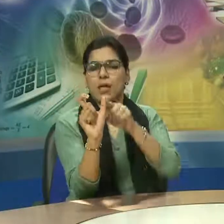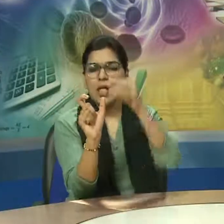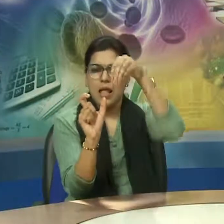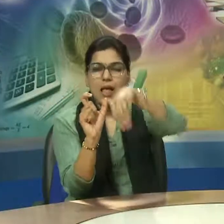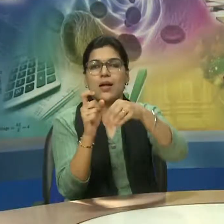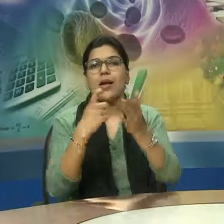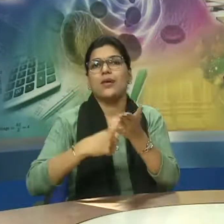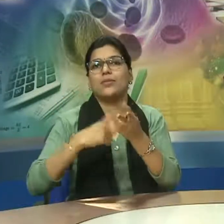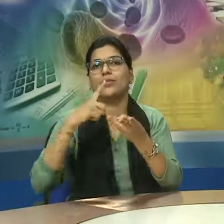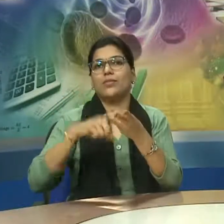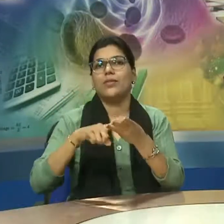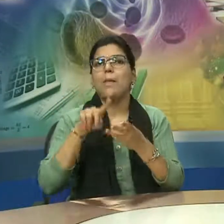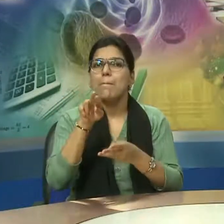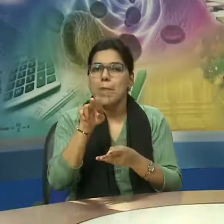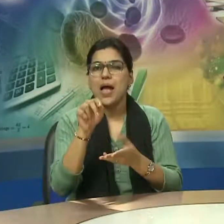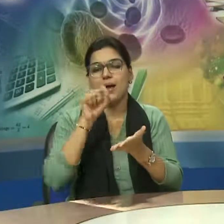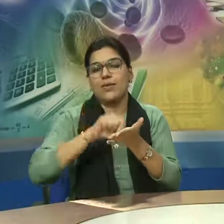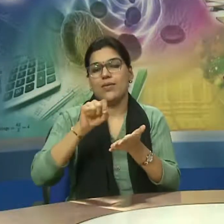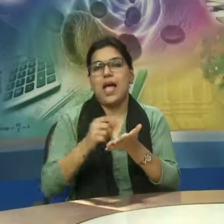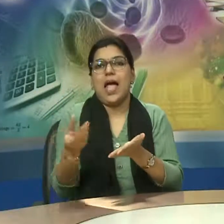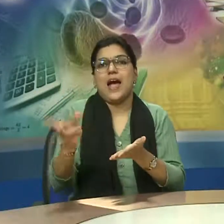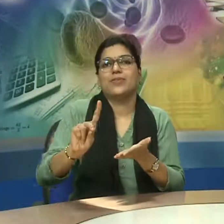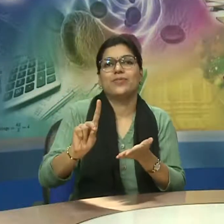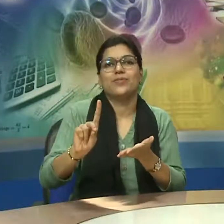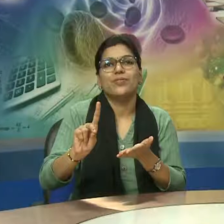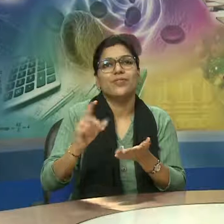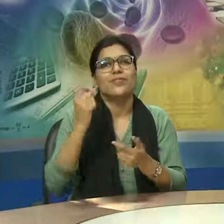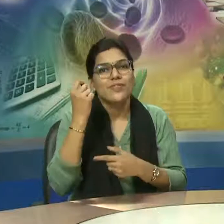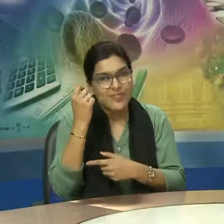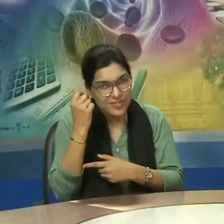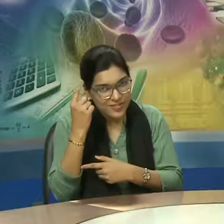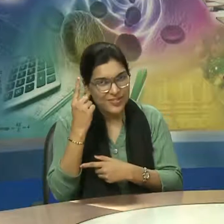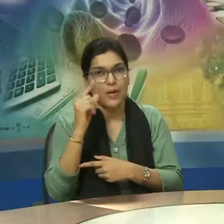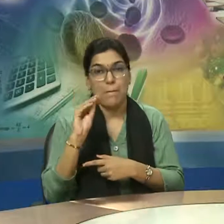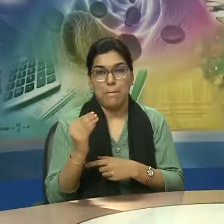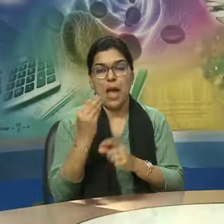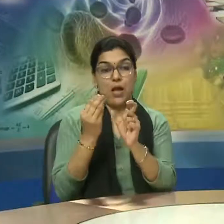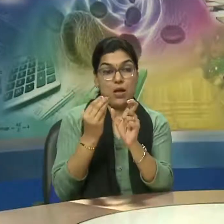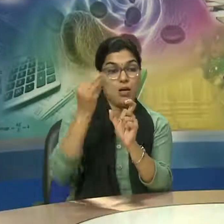in your notebook many times teacher write again.